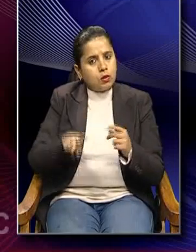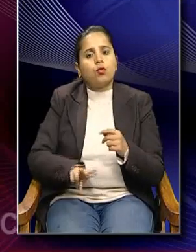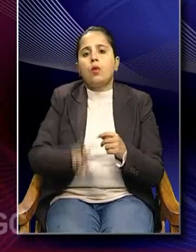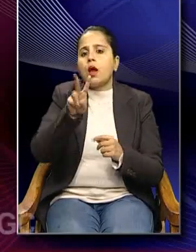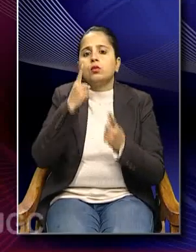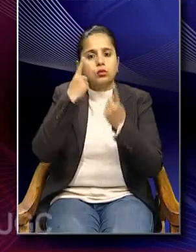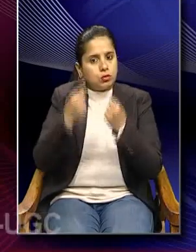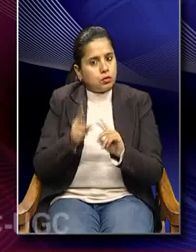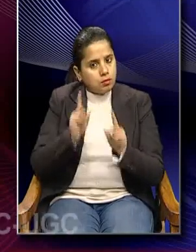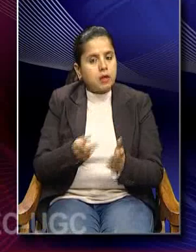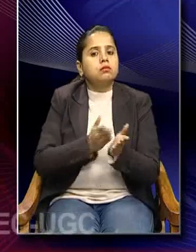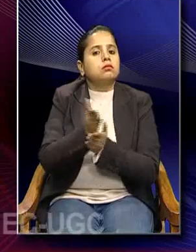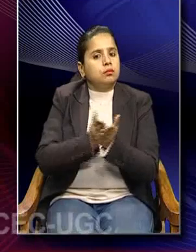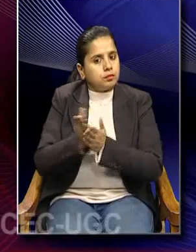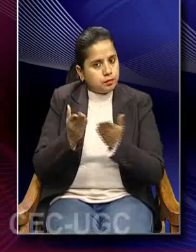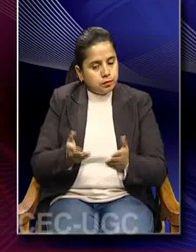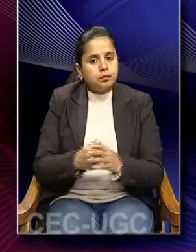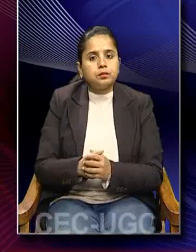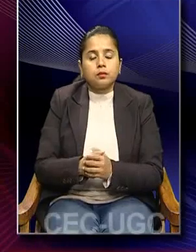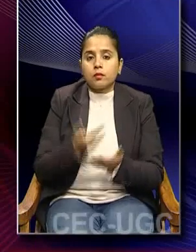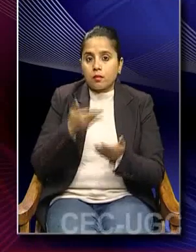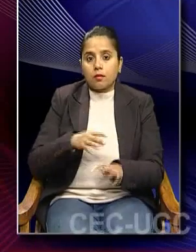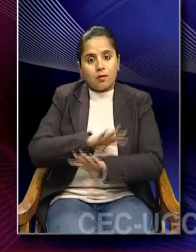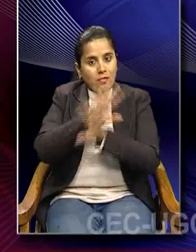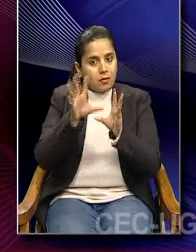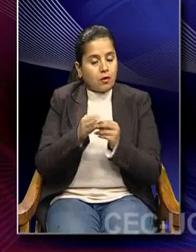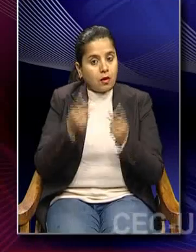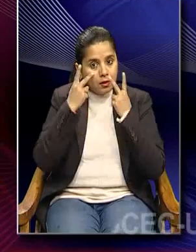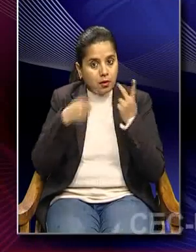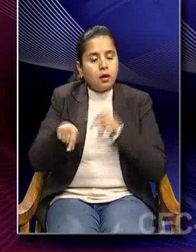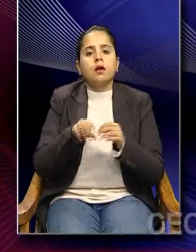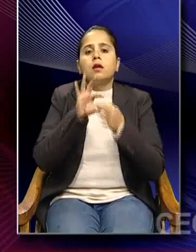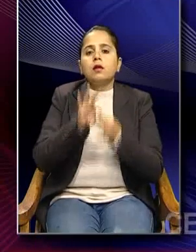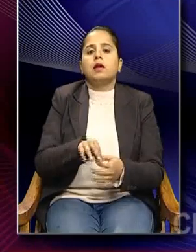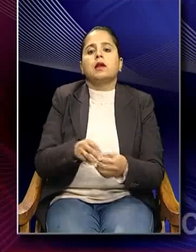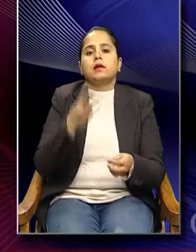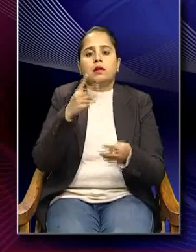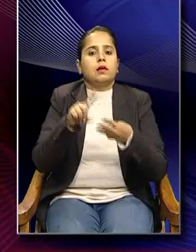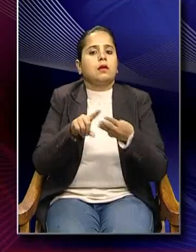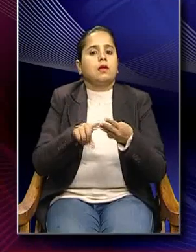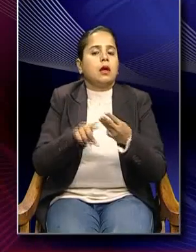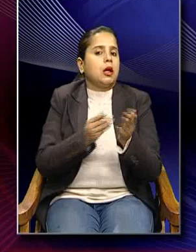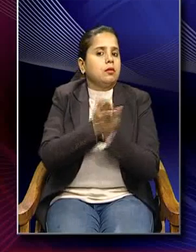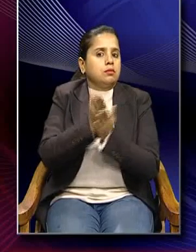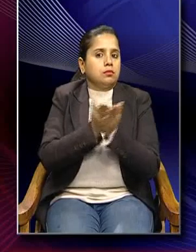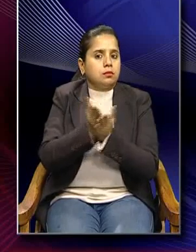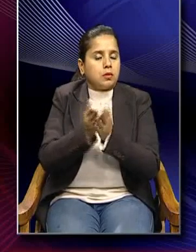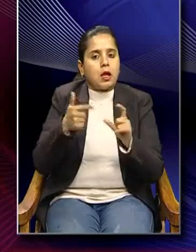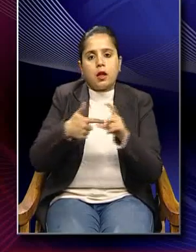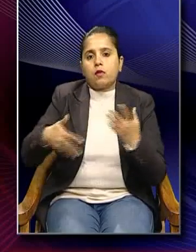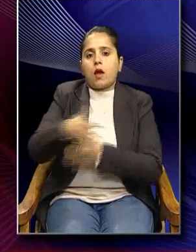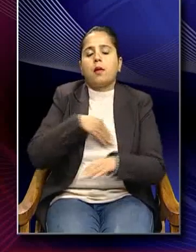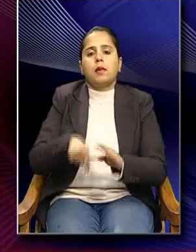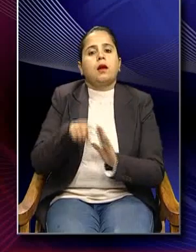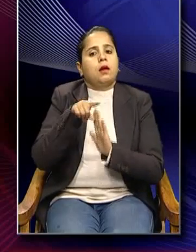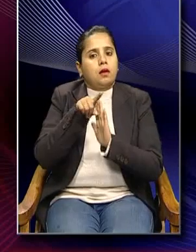valuation method. So this was all regarding the three types of environmental